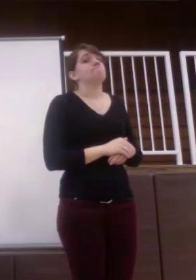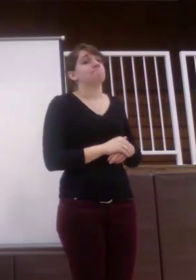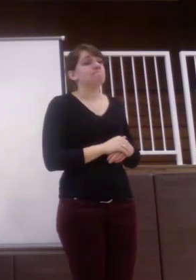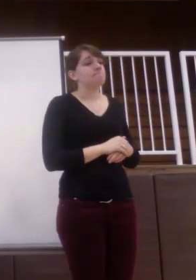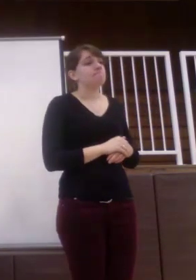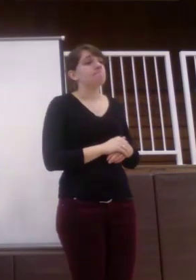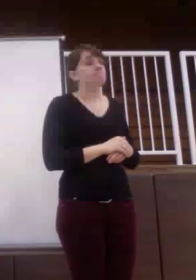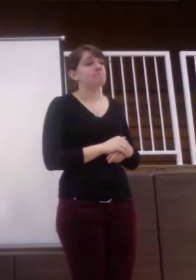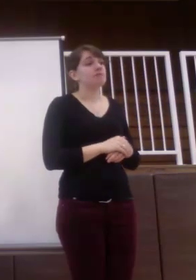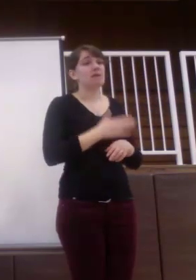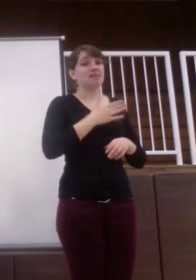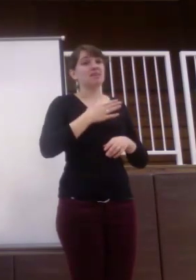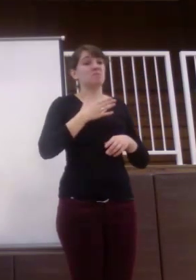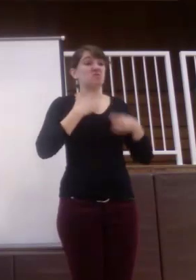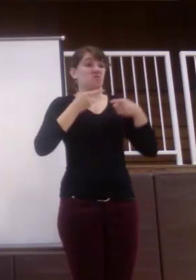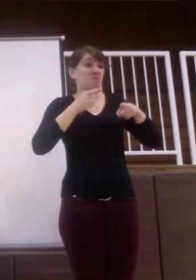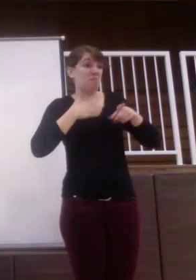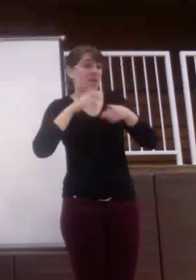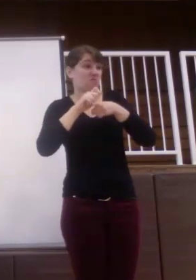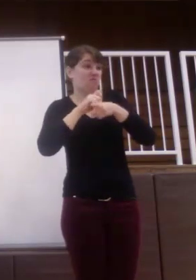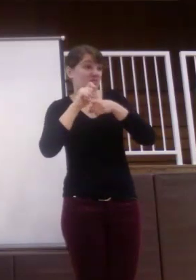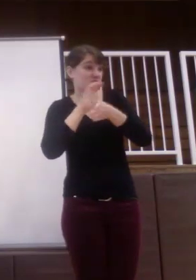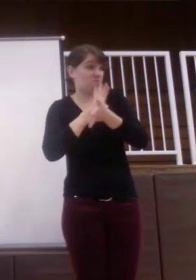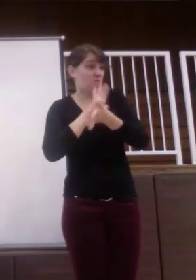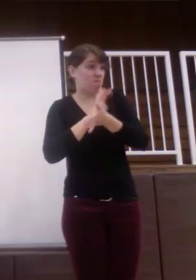This was during my training